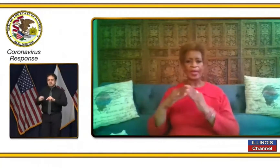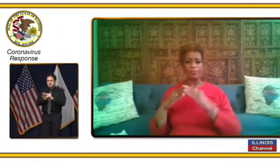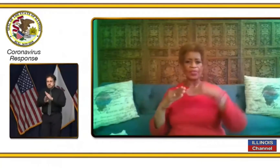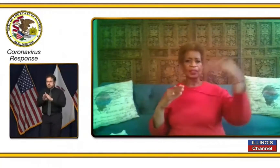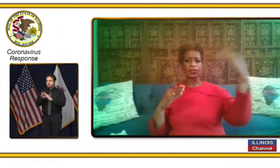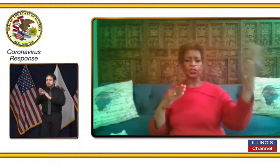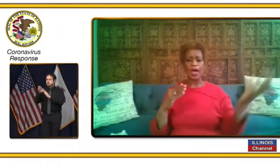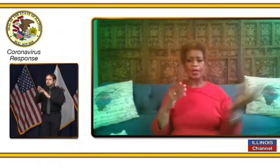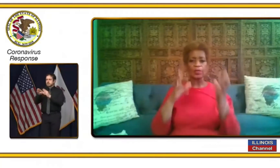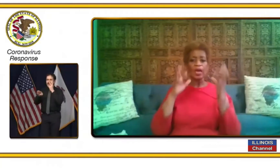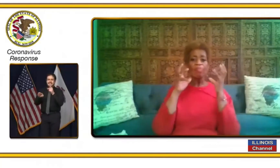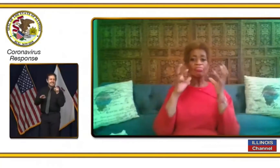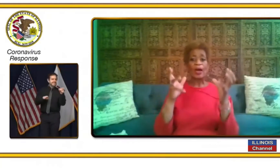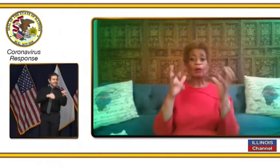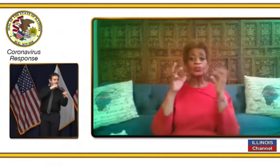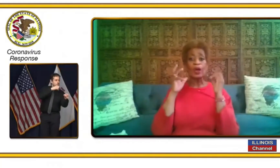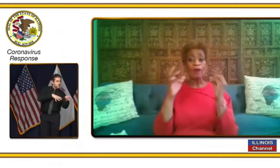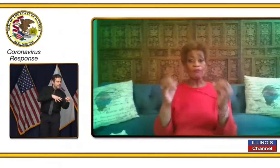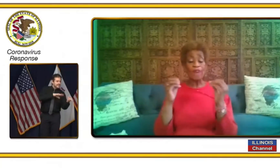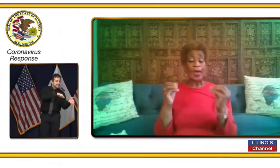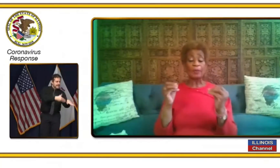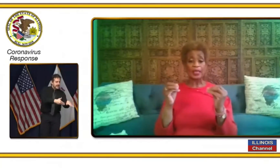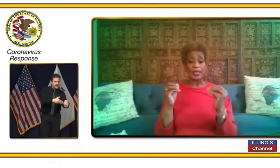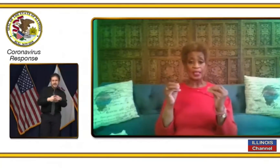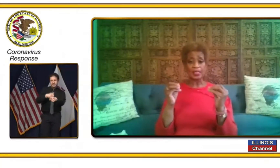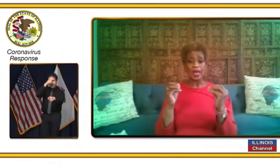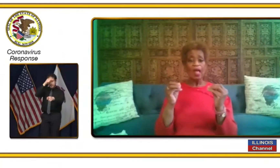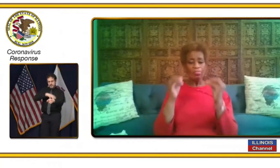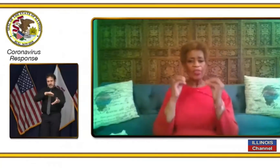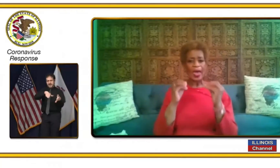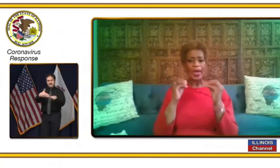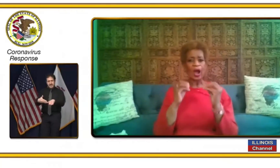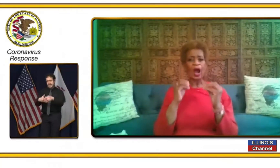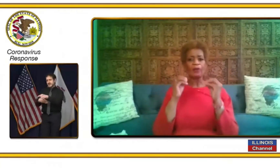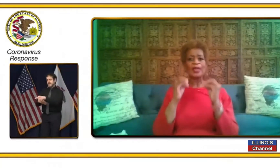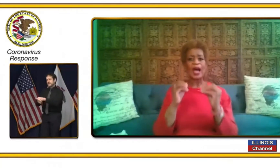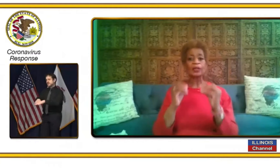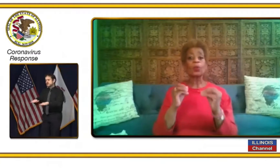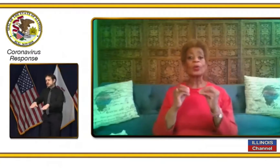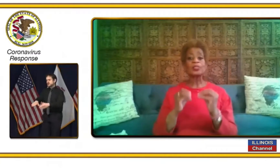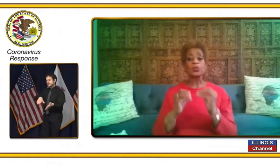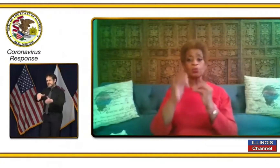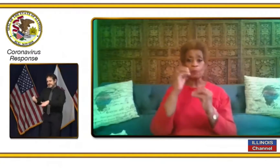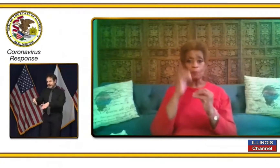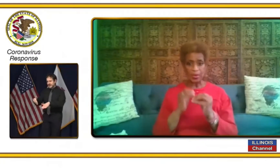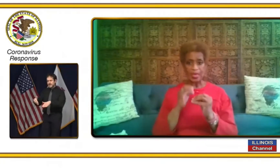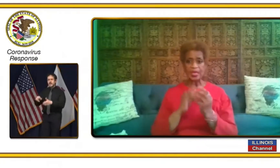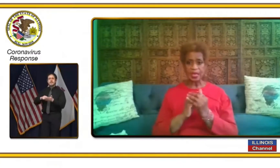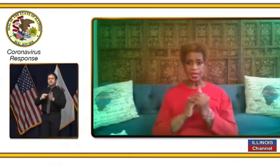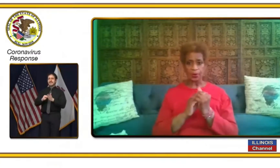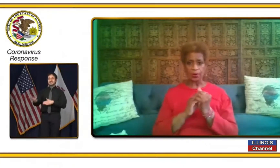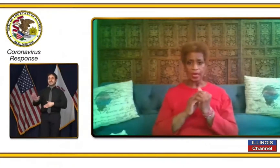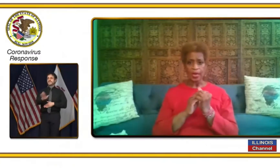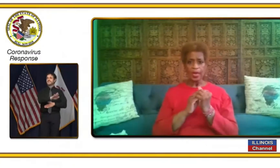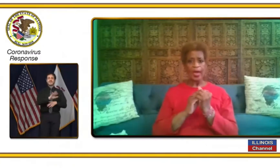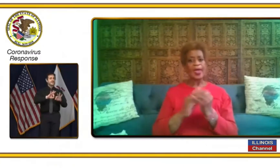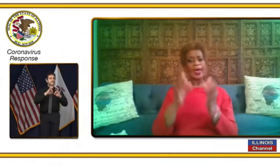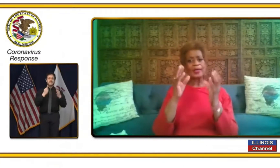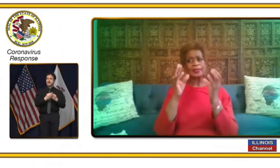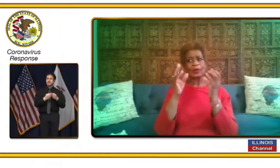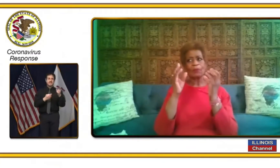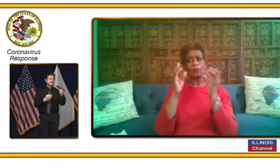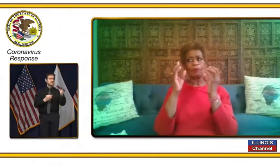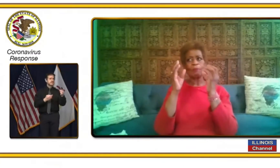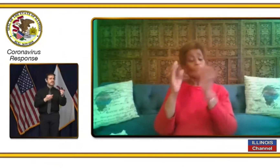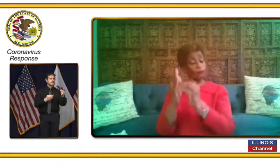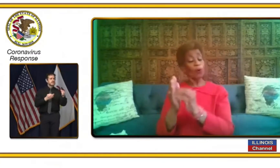that woman, that man, that child. Those are families. that are not going to be